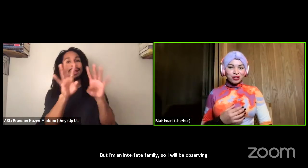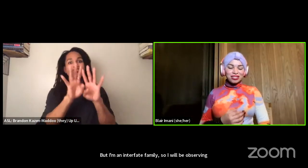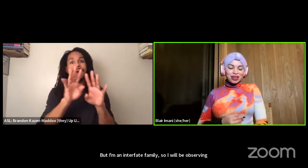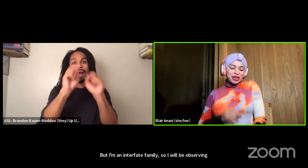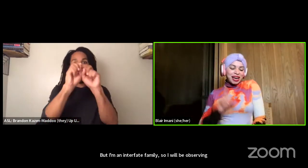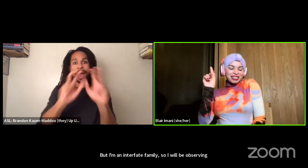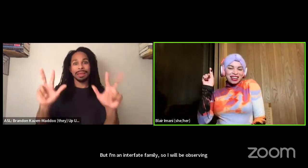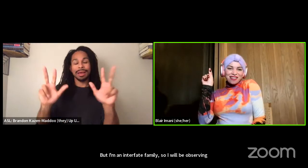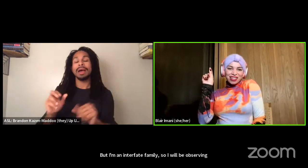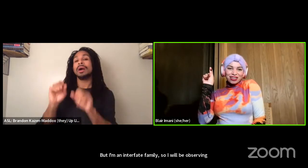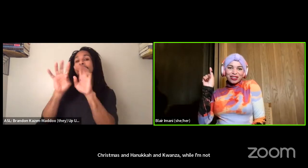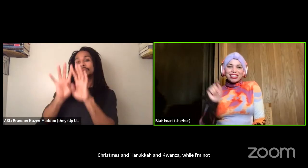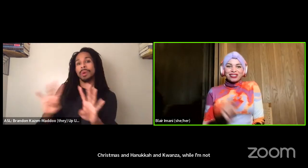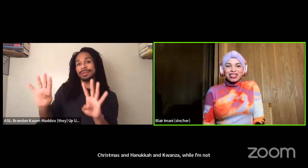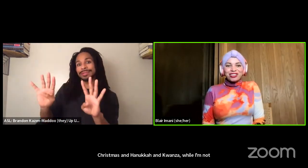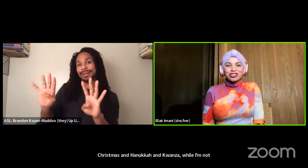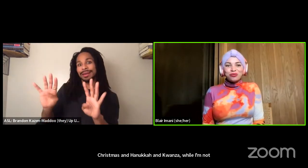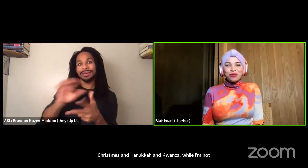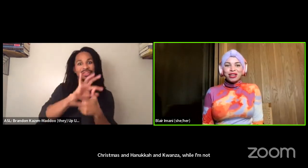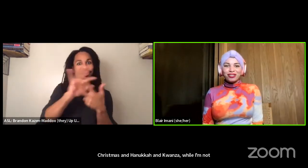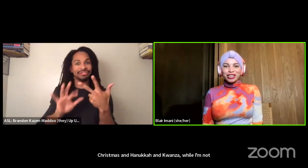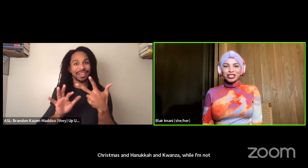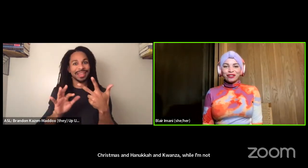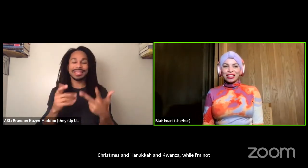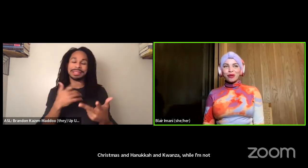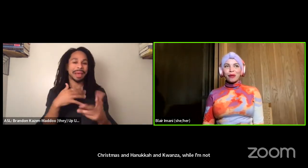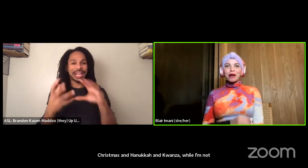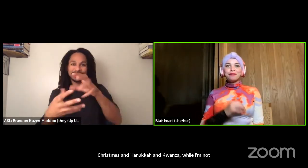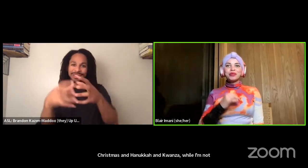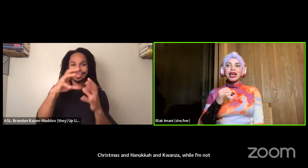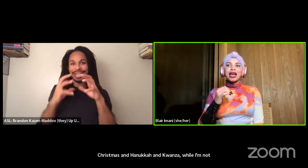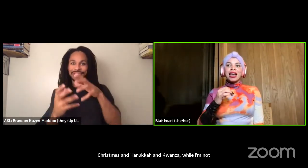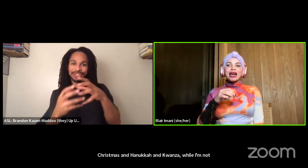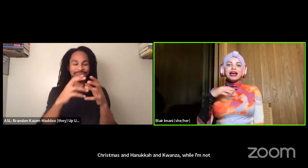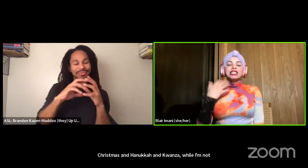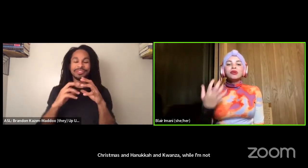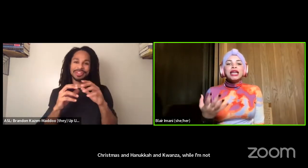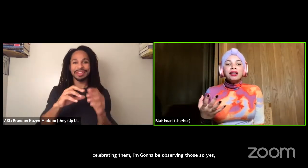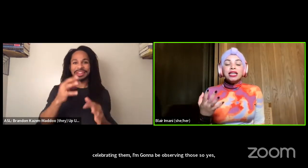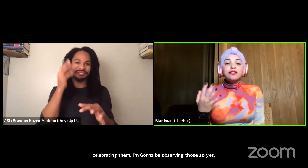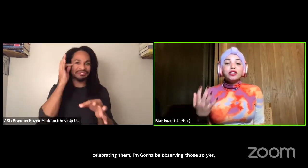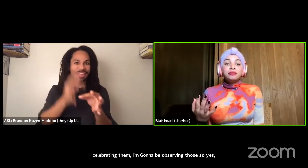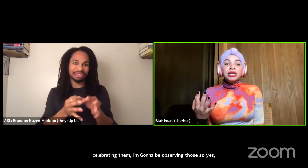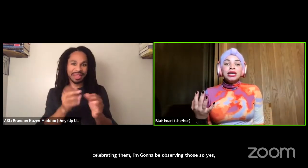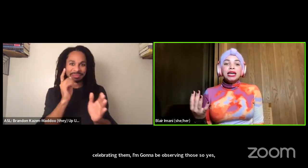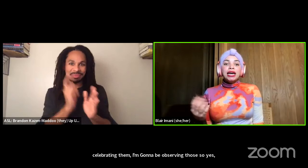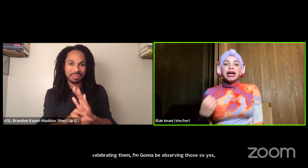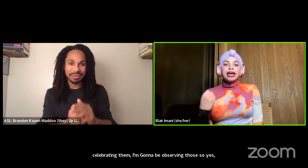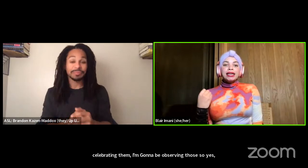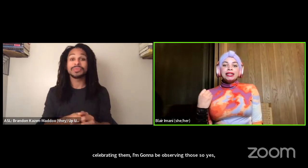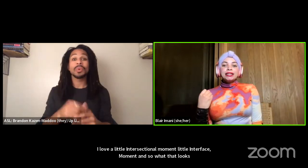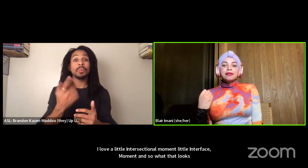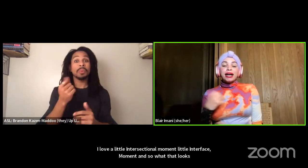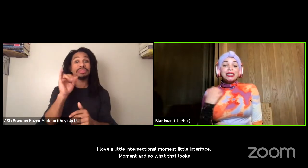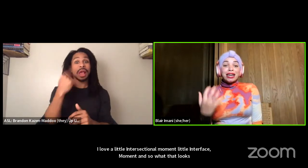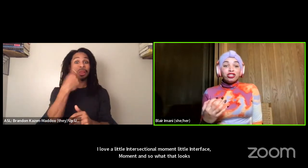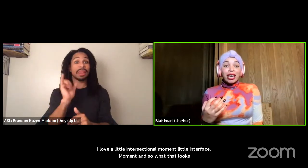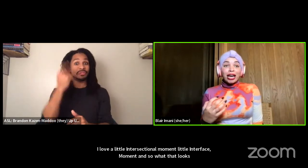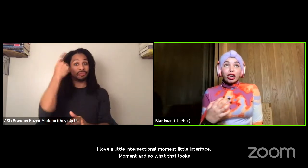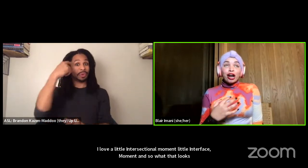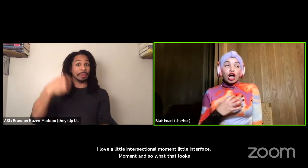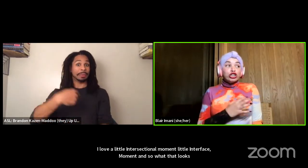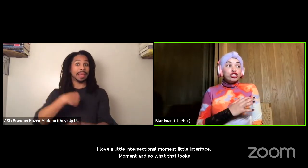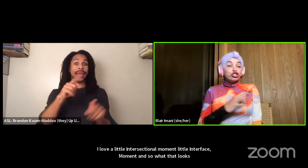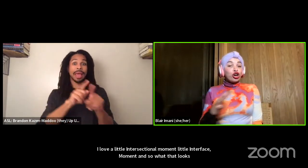gonna be observing those. So yes, I love a little intersectional moment, little interfaith moment. And so what that looks like for me is, as